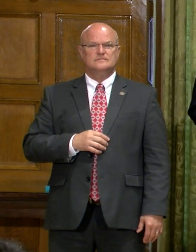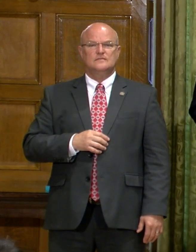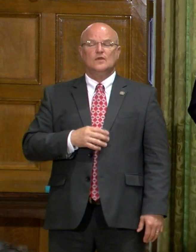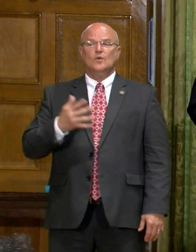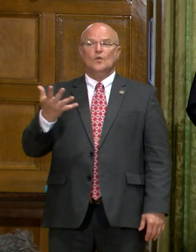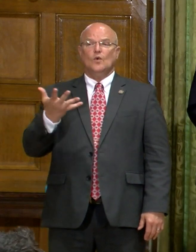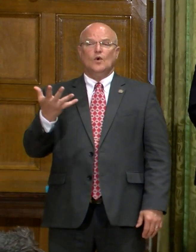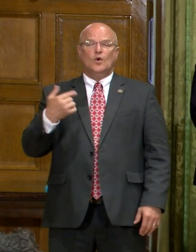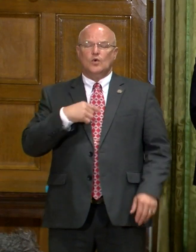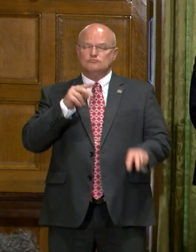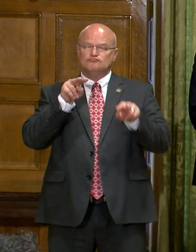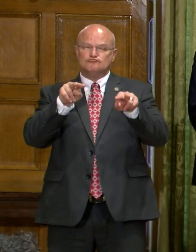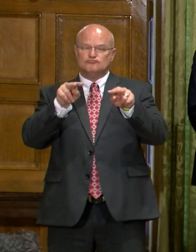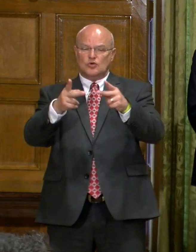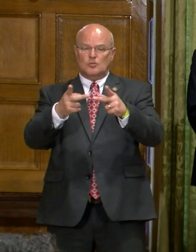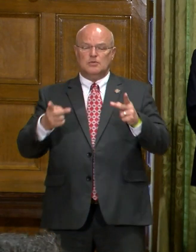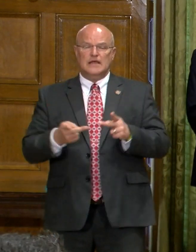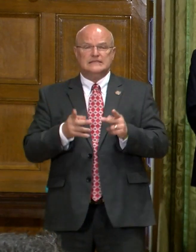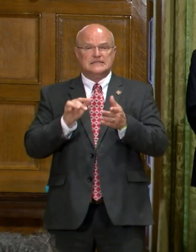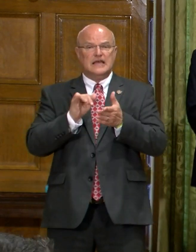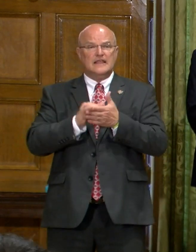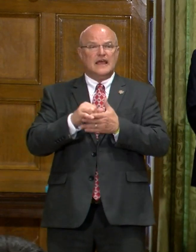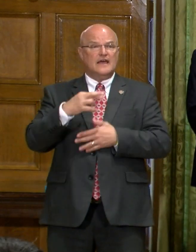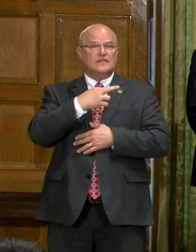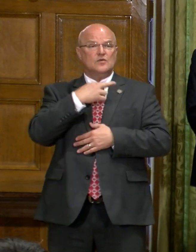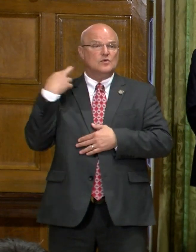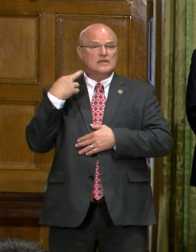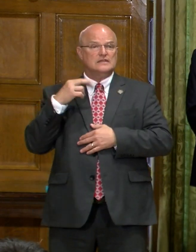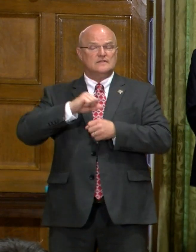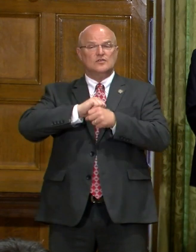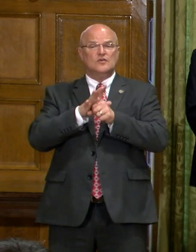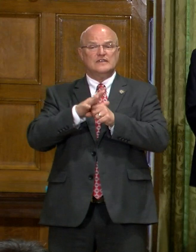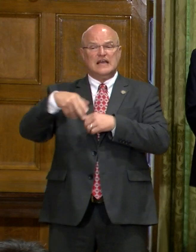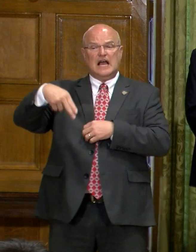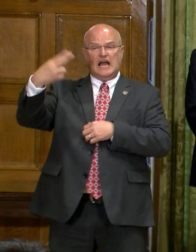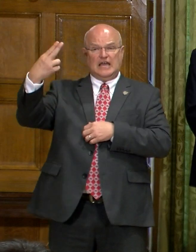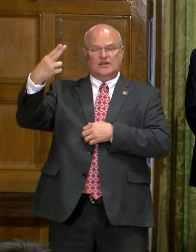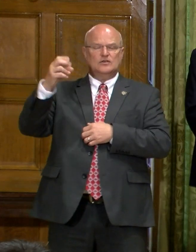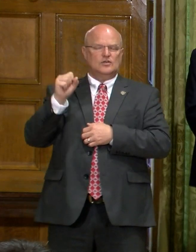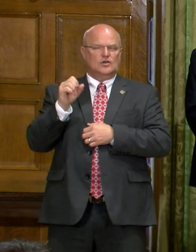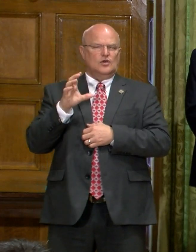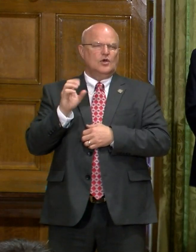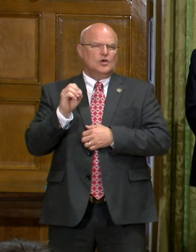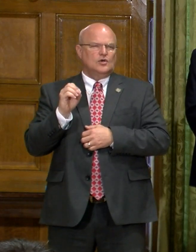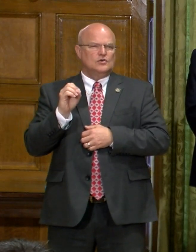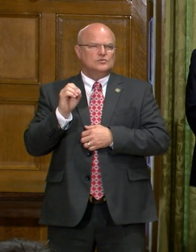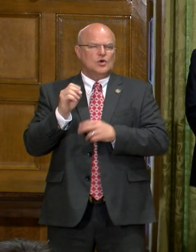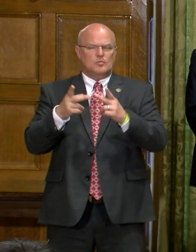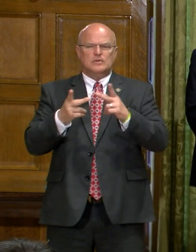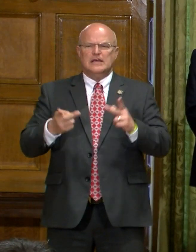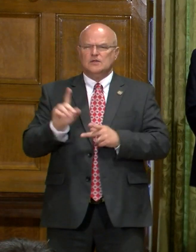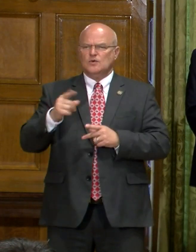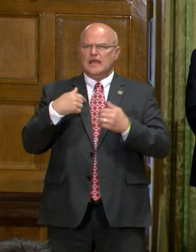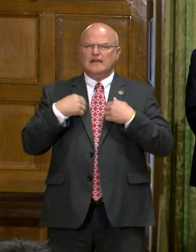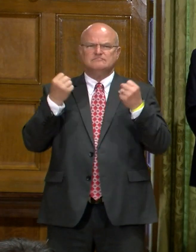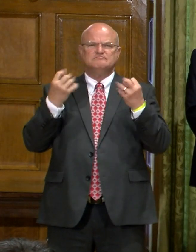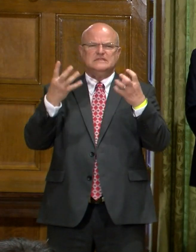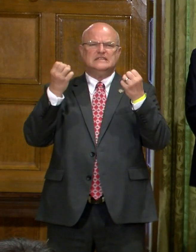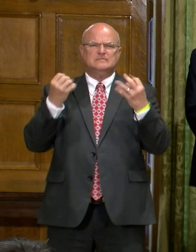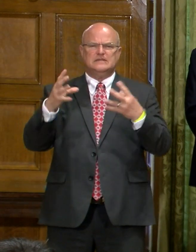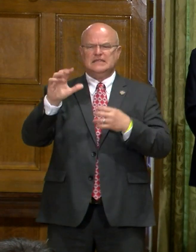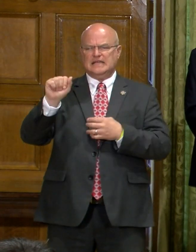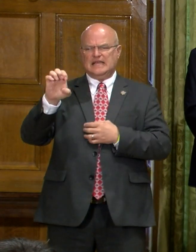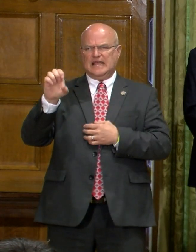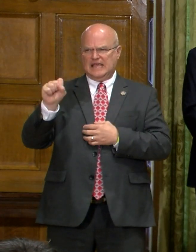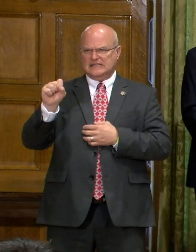What I'm really looking for are places that the risk of COVID-19 is higher. So places where we have lots of